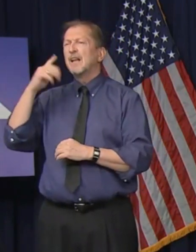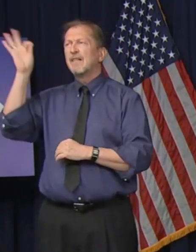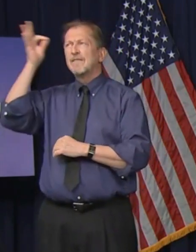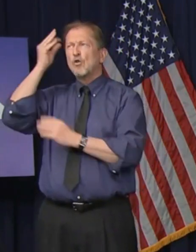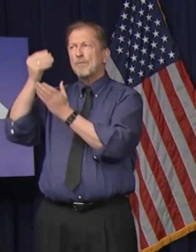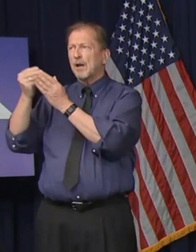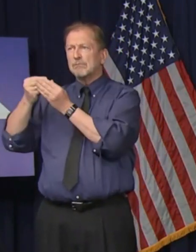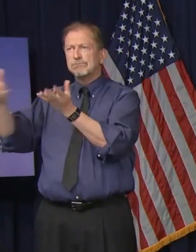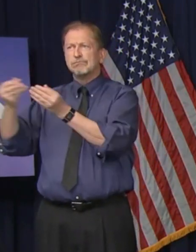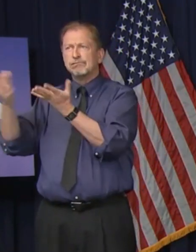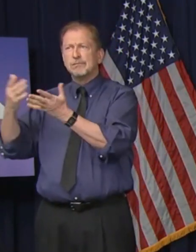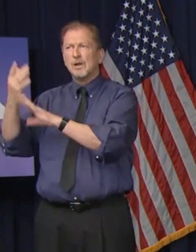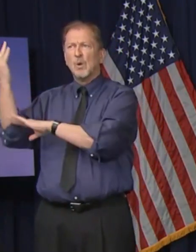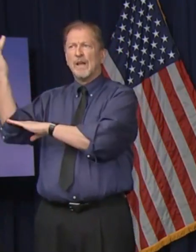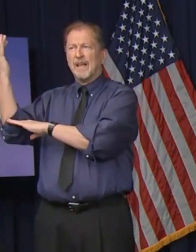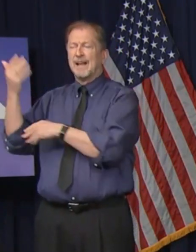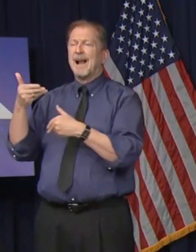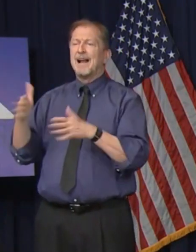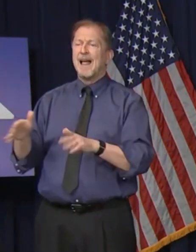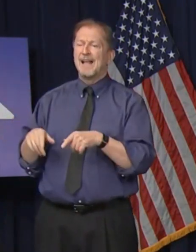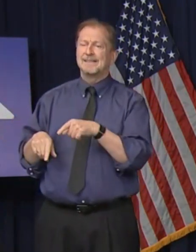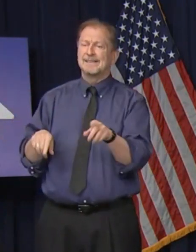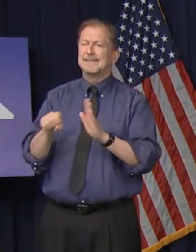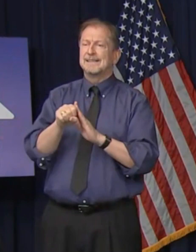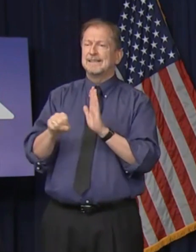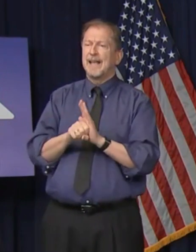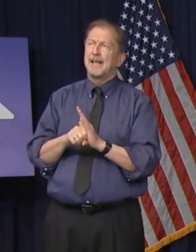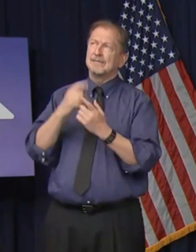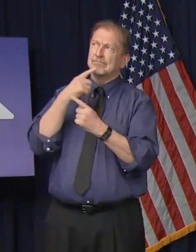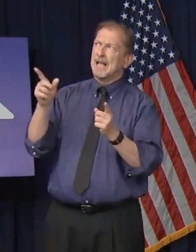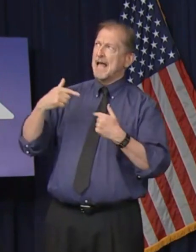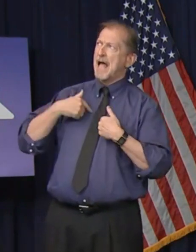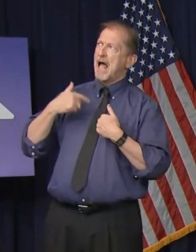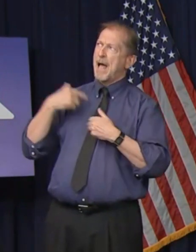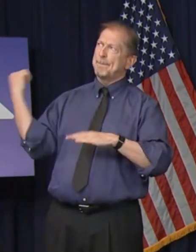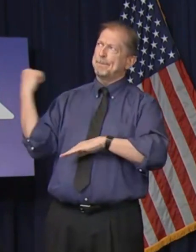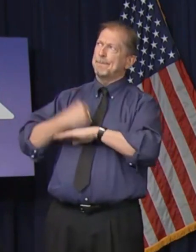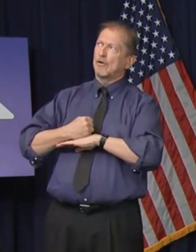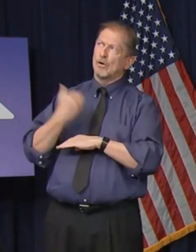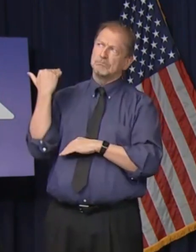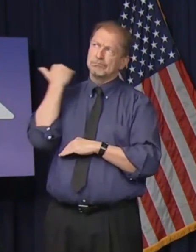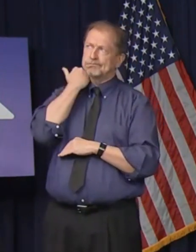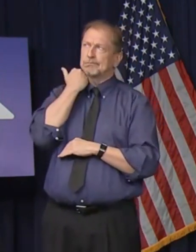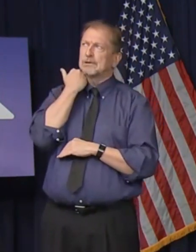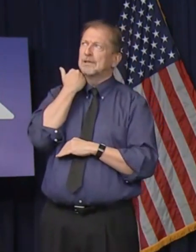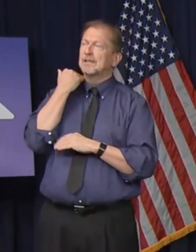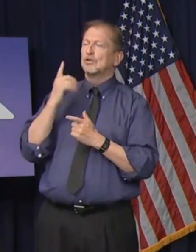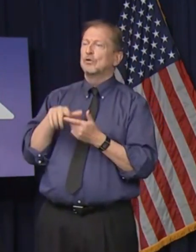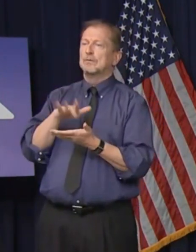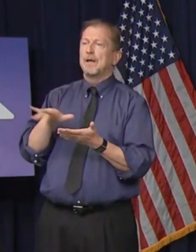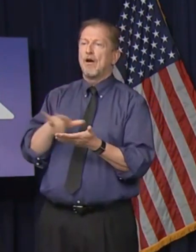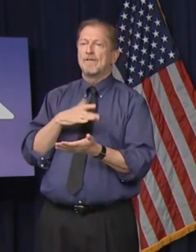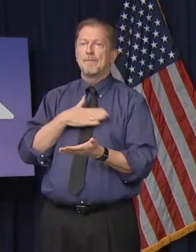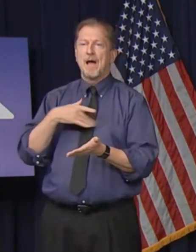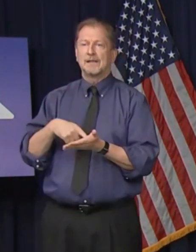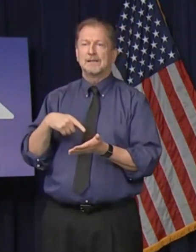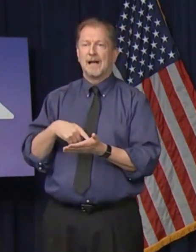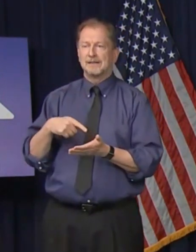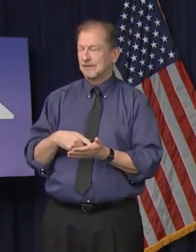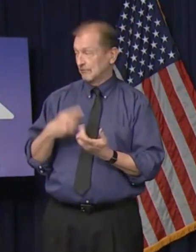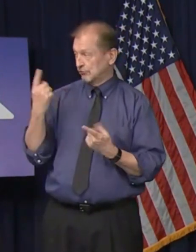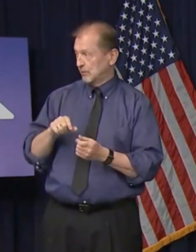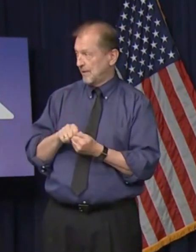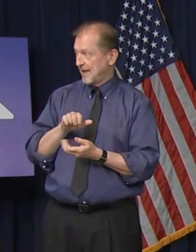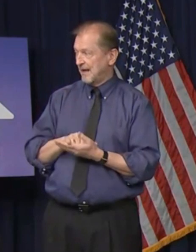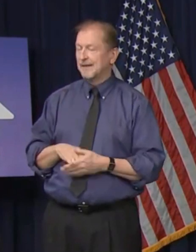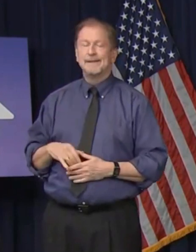states should be able to file bankruptcy to discharge large pension debt. What's your thought on these two subjects? I think that